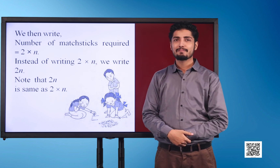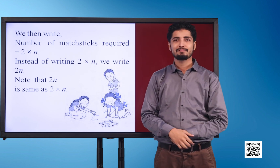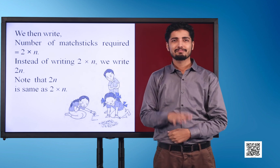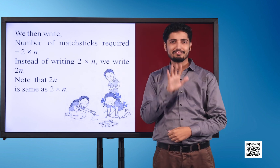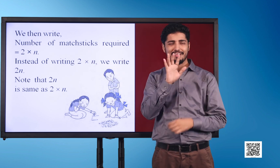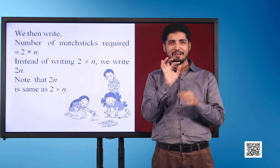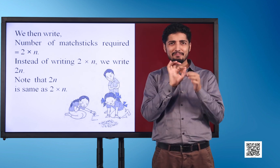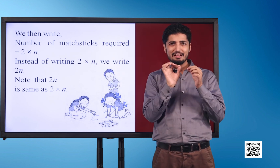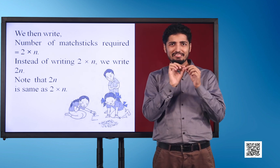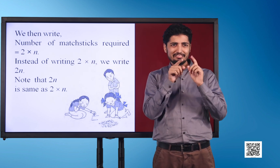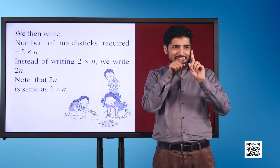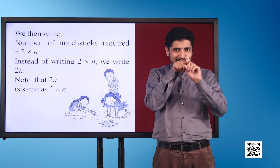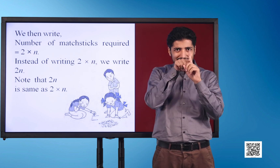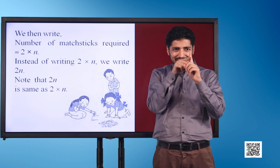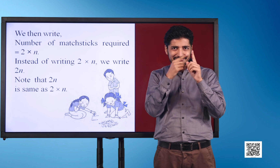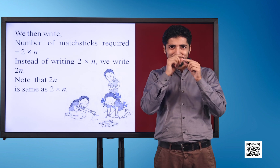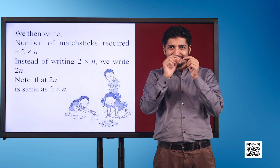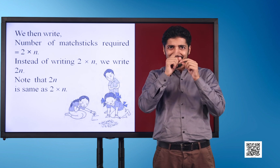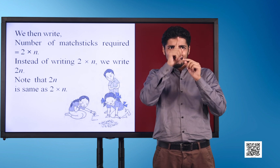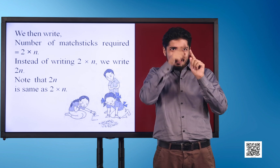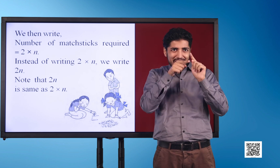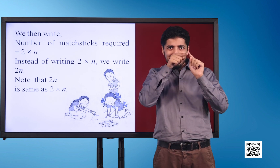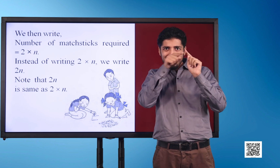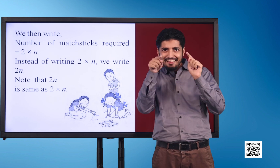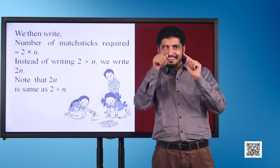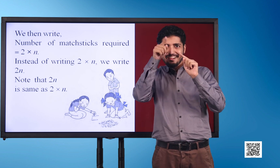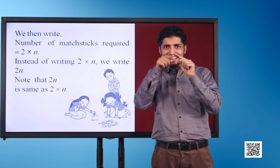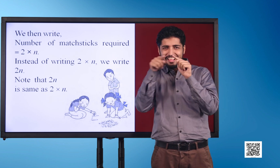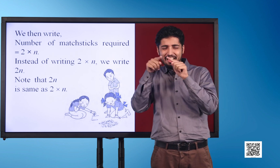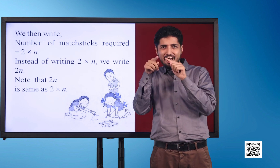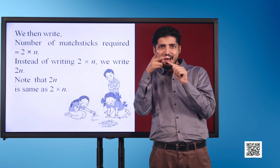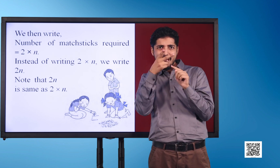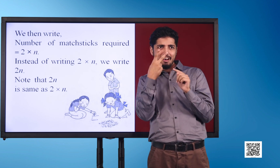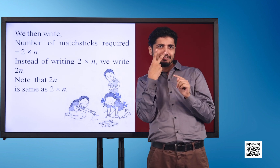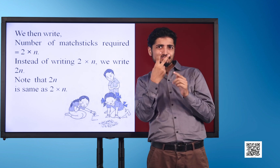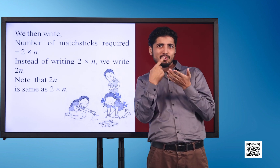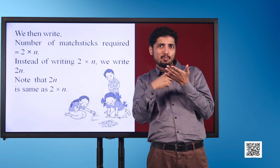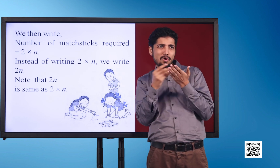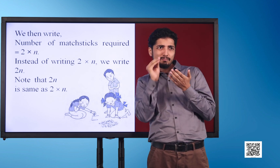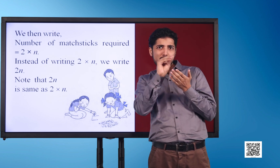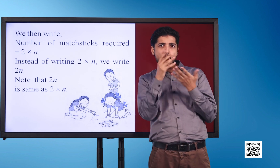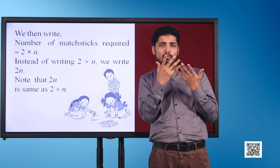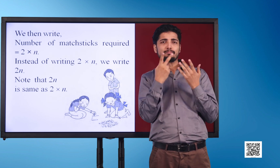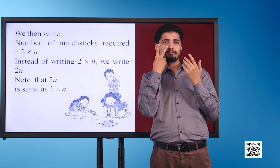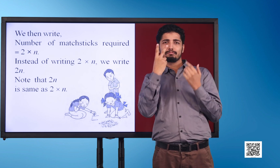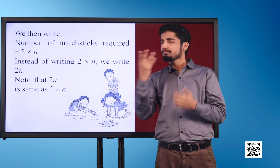We then write, number of matchsticks required is equal to 2 multiplied by N.